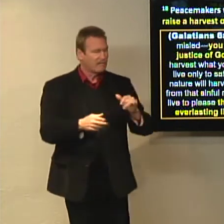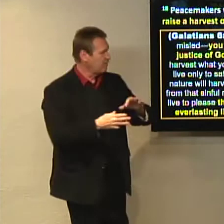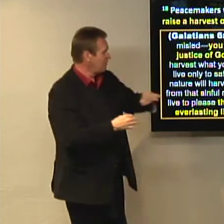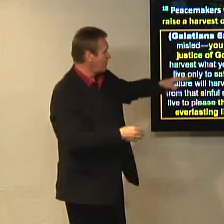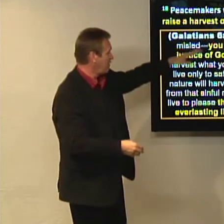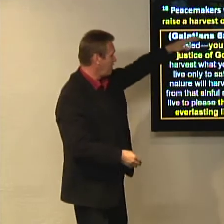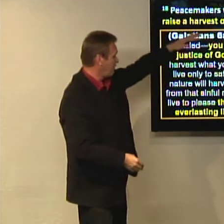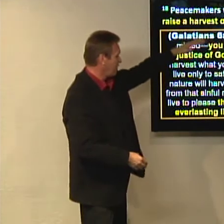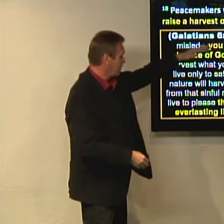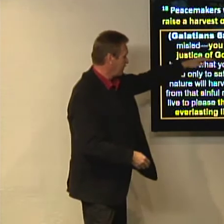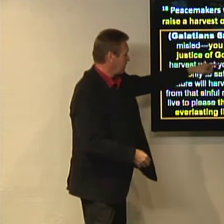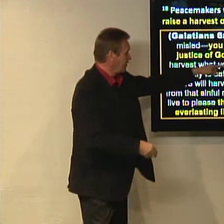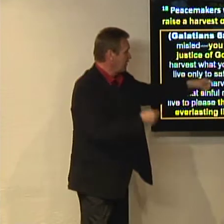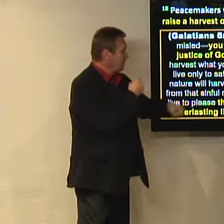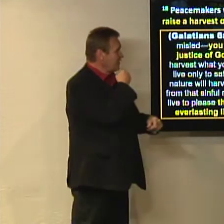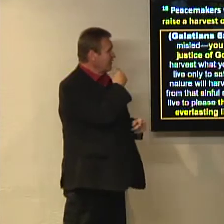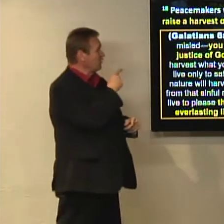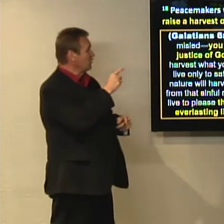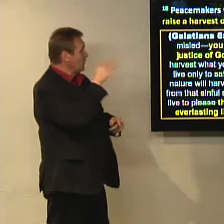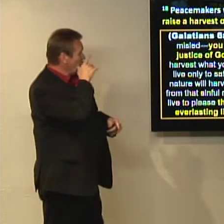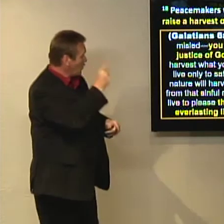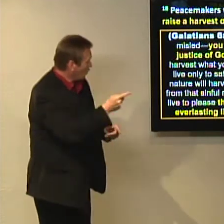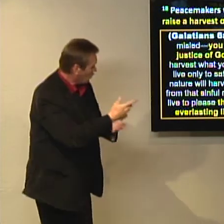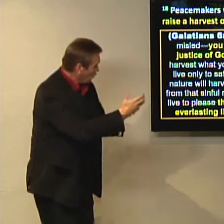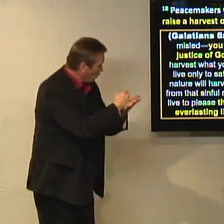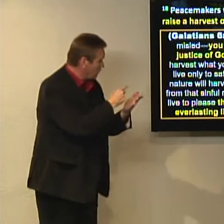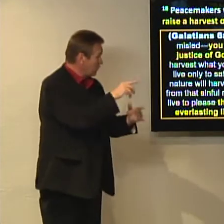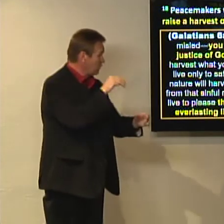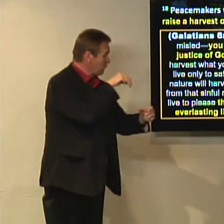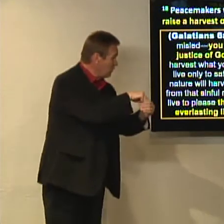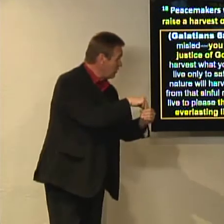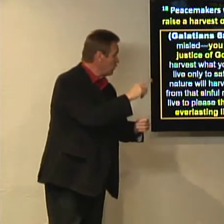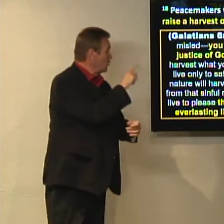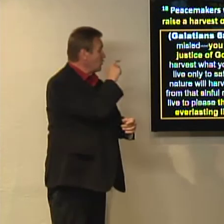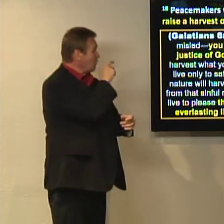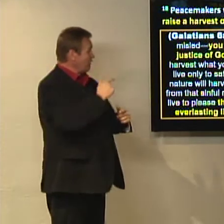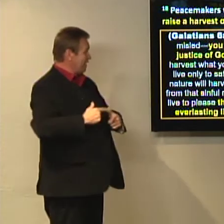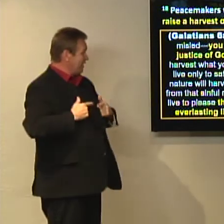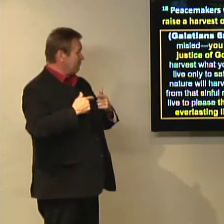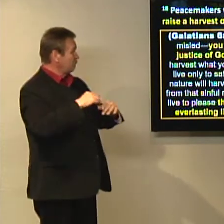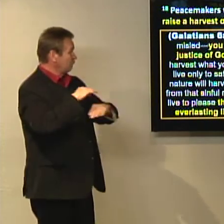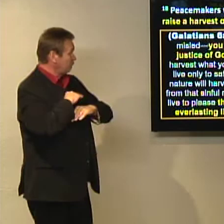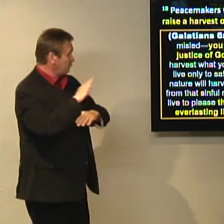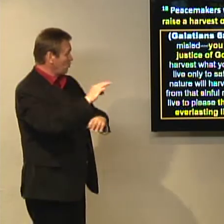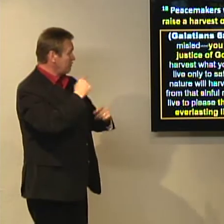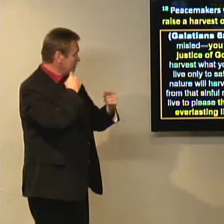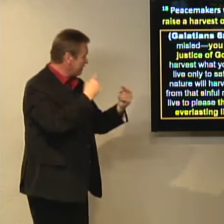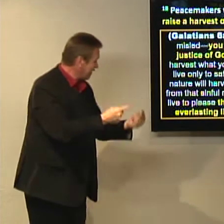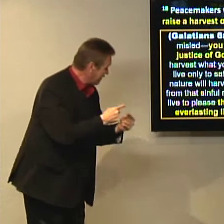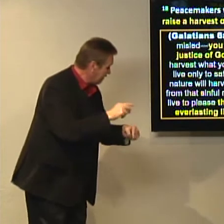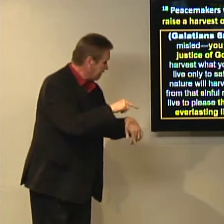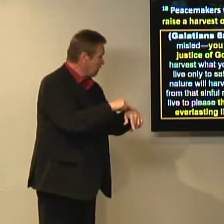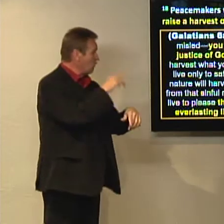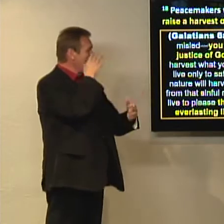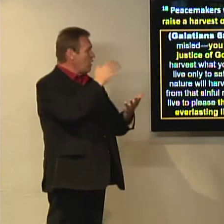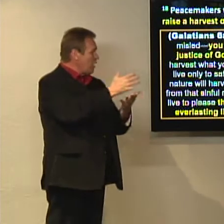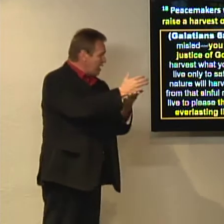You will get back what you put out. It says you will always harvest what you plant. Those who live only to satisfy their